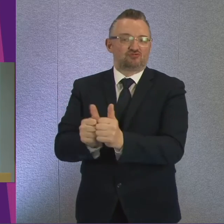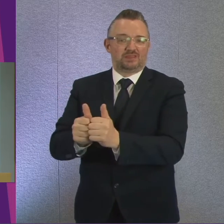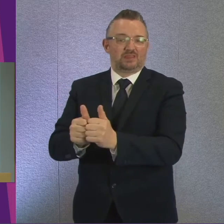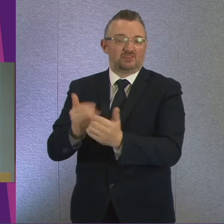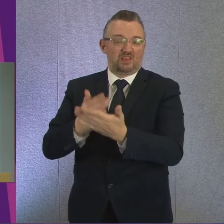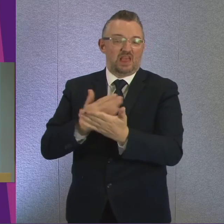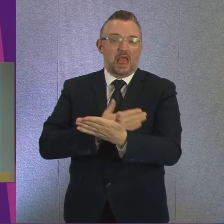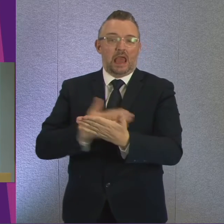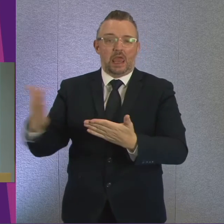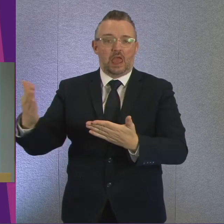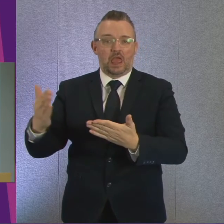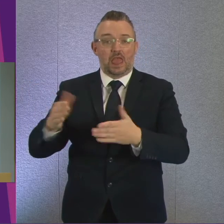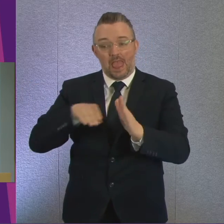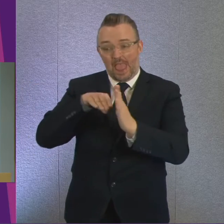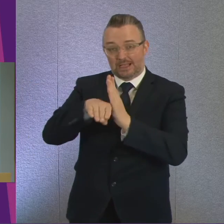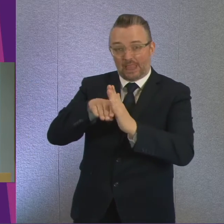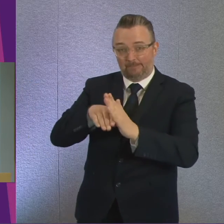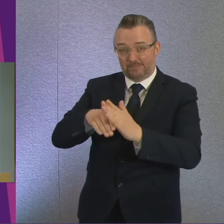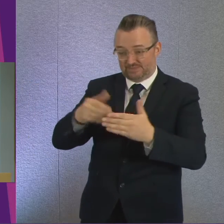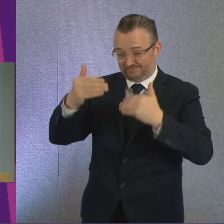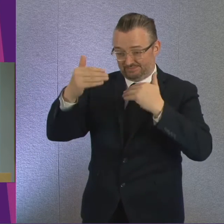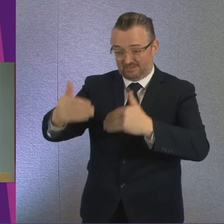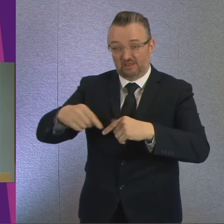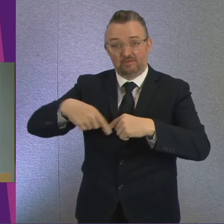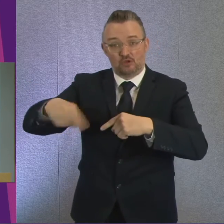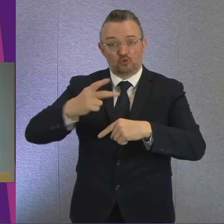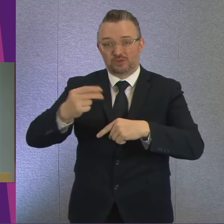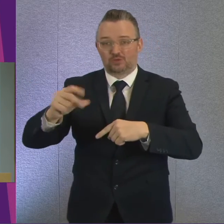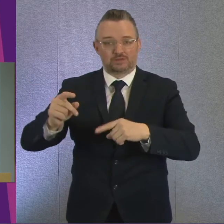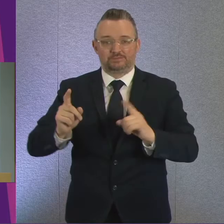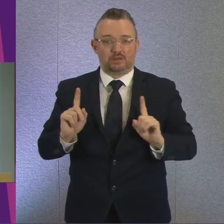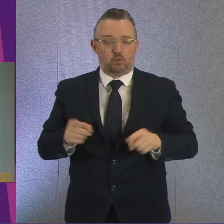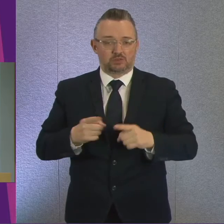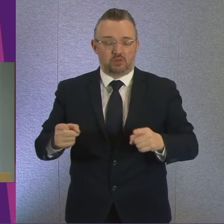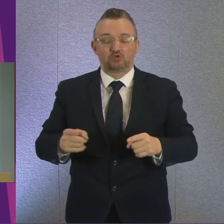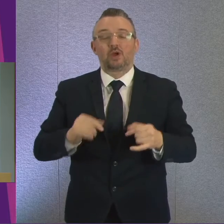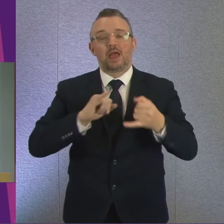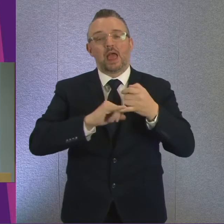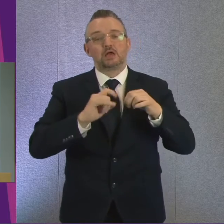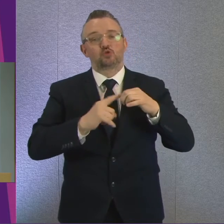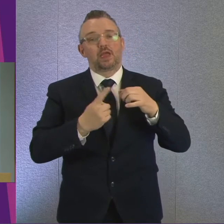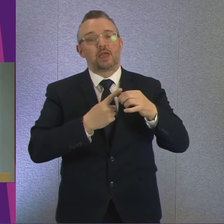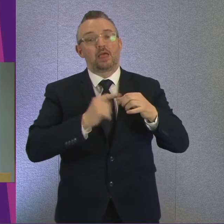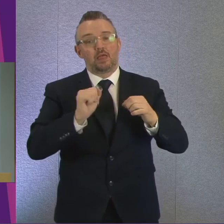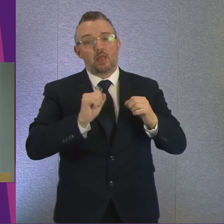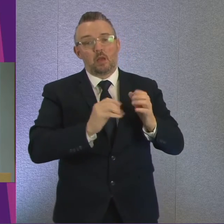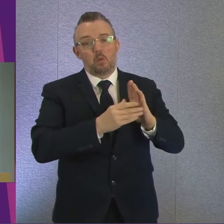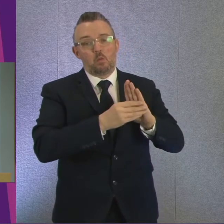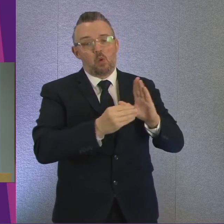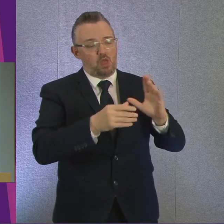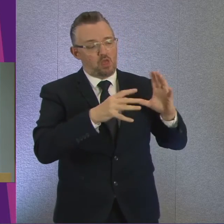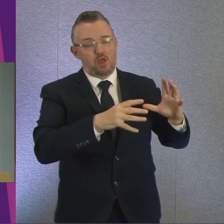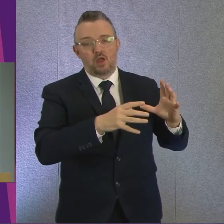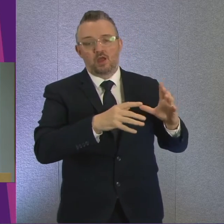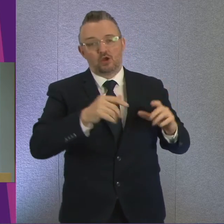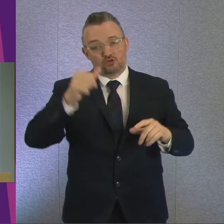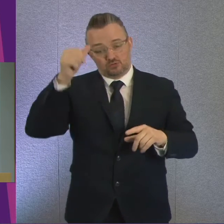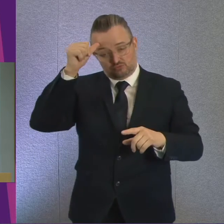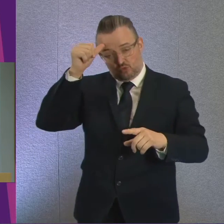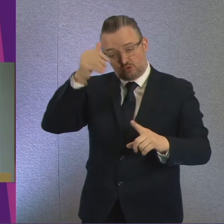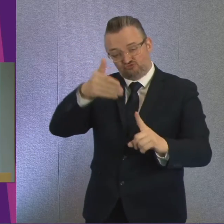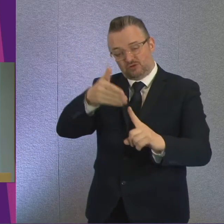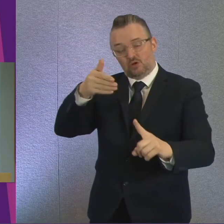clear that the exam diet can't go ahead. The certification model that the SQA is developing will allow the hard work of learners to be recognised